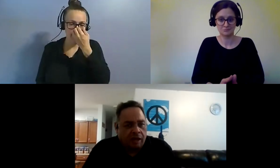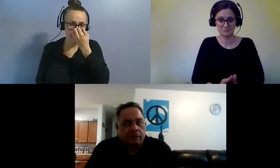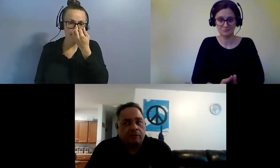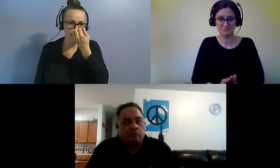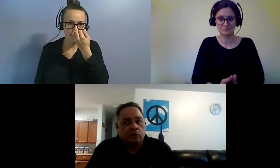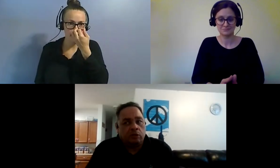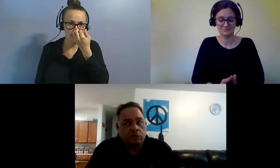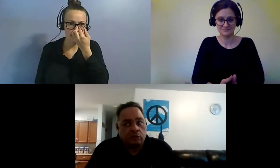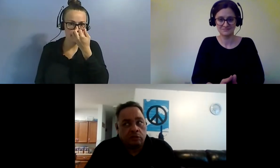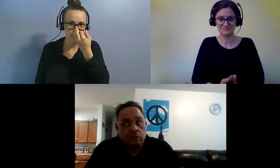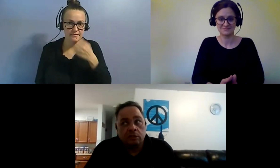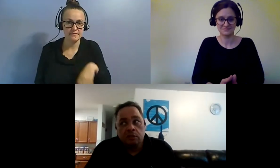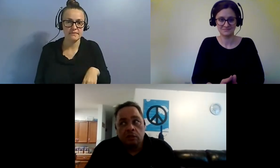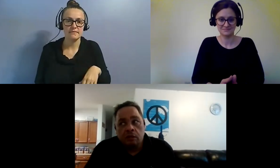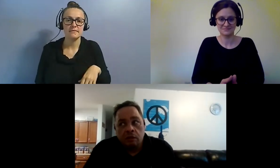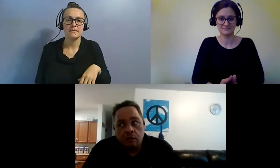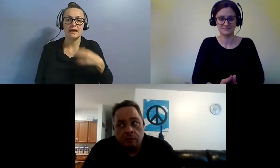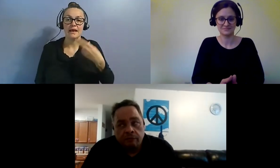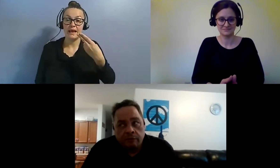Hamilton County was